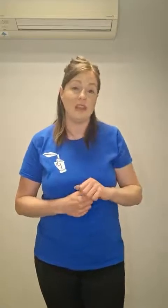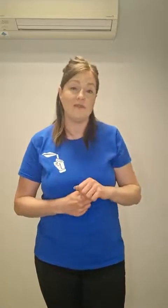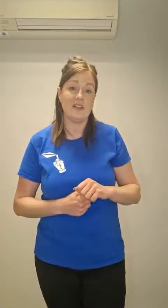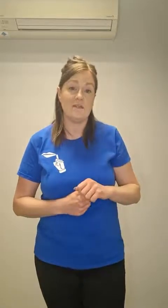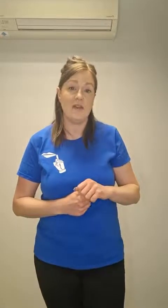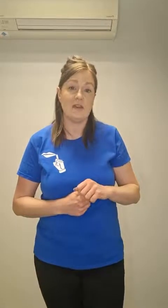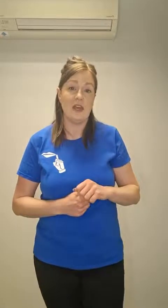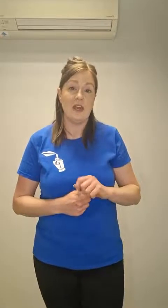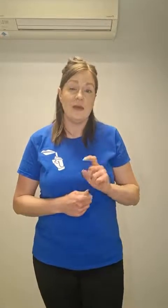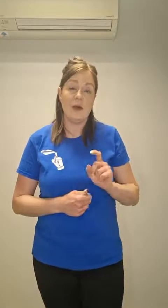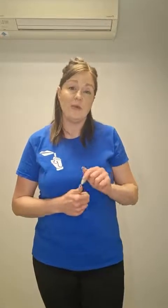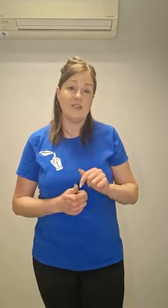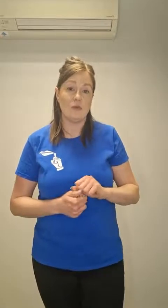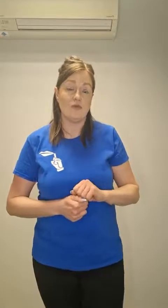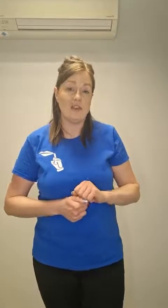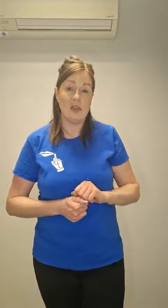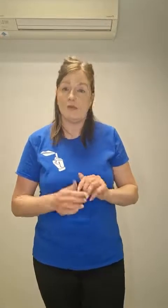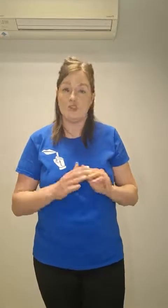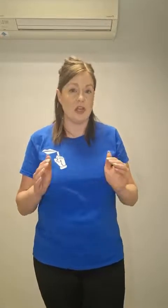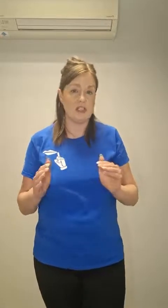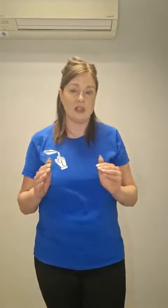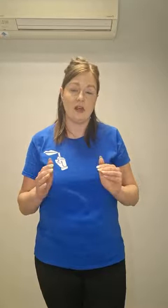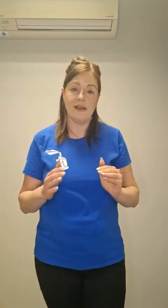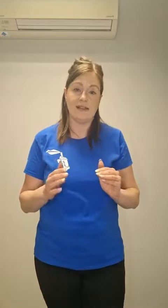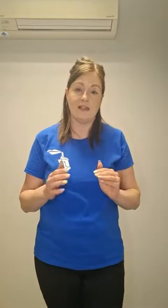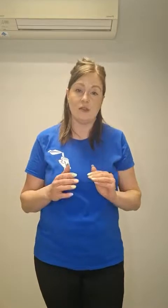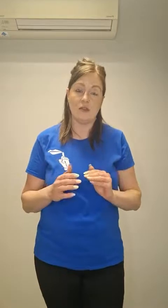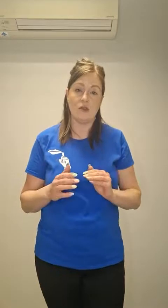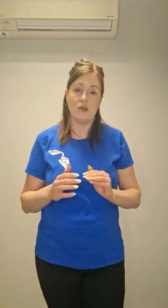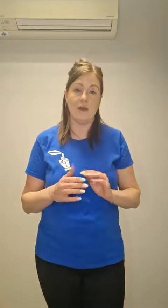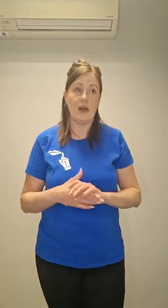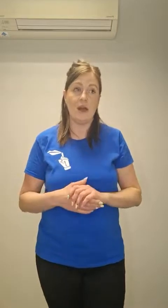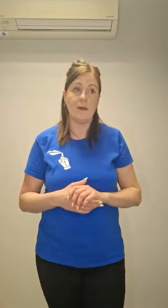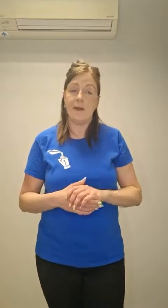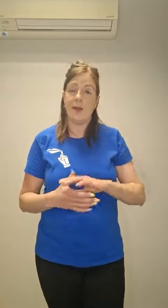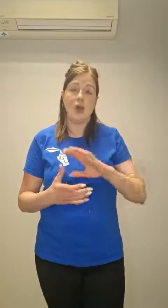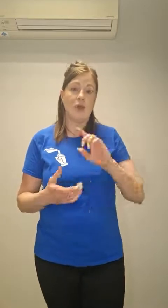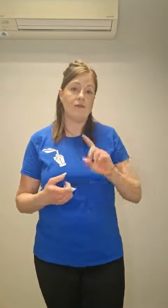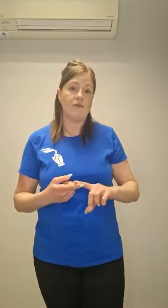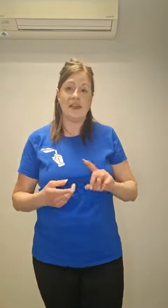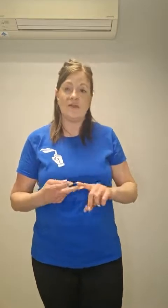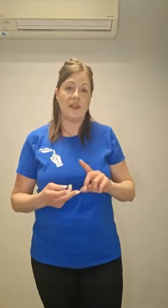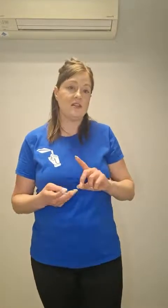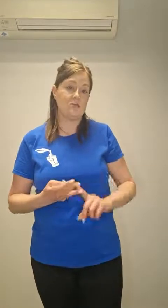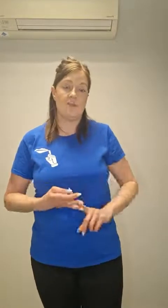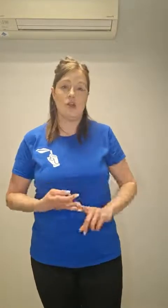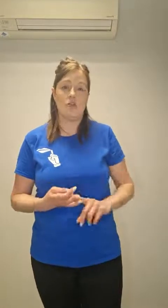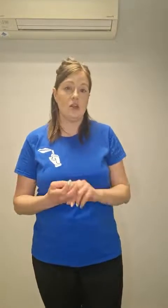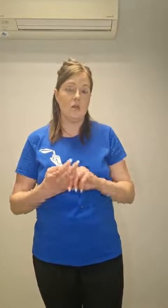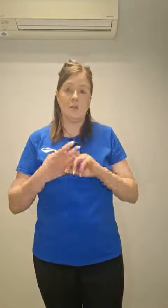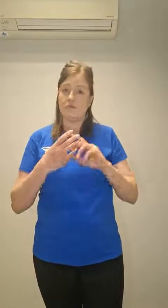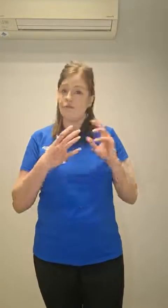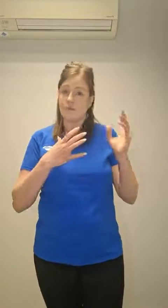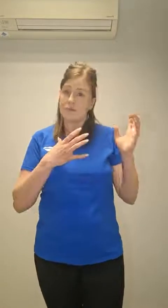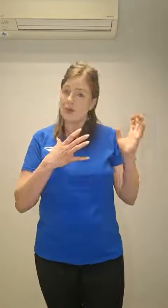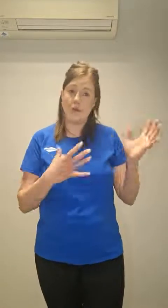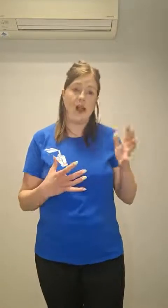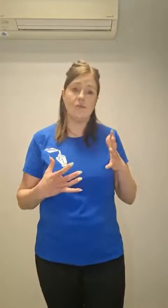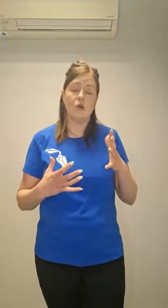this month posted already with just the signs in so that you can learn. Over on Facebook, Instagram, YouTube, we have more